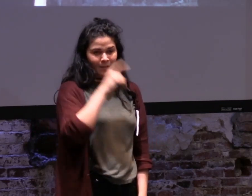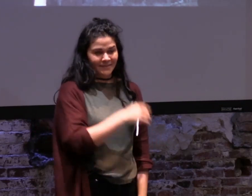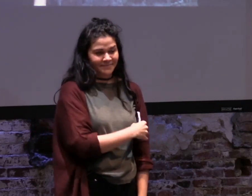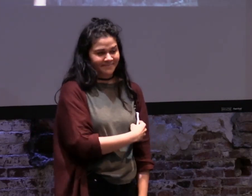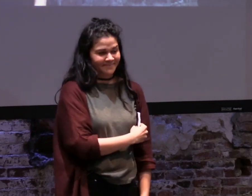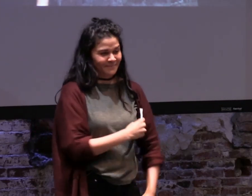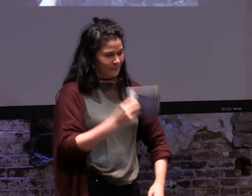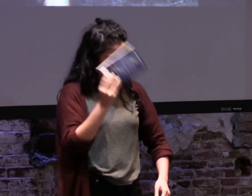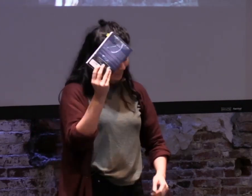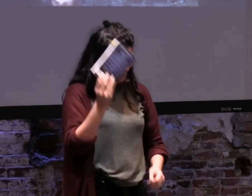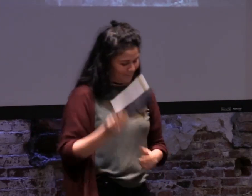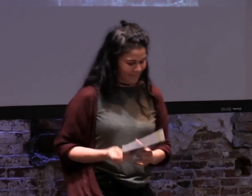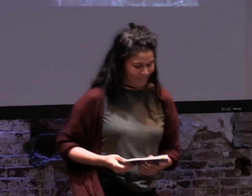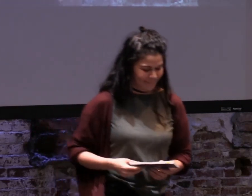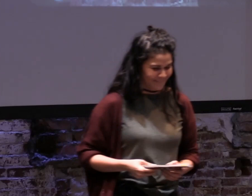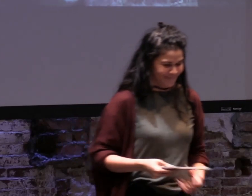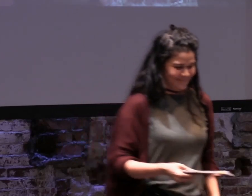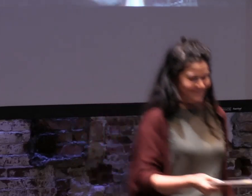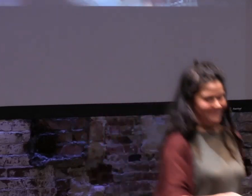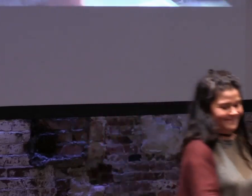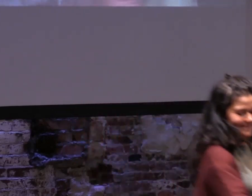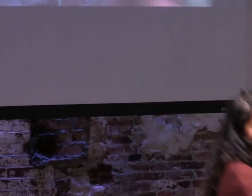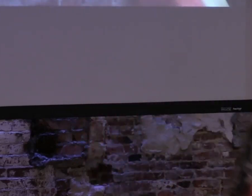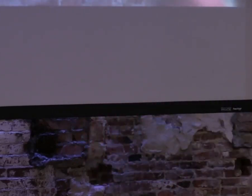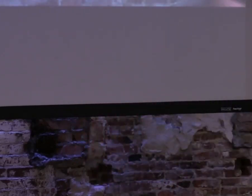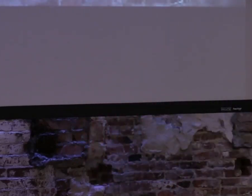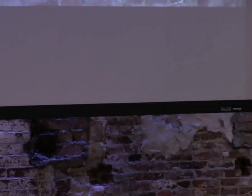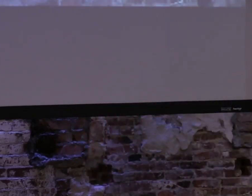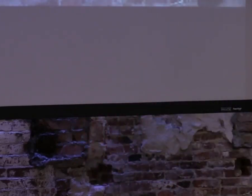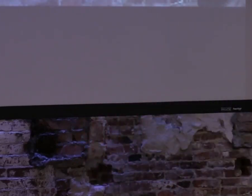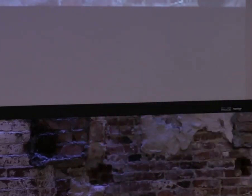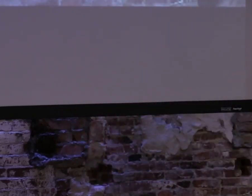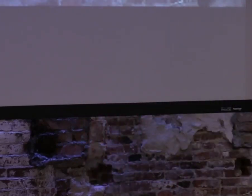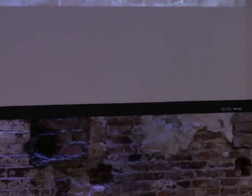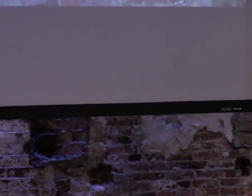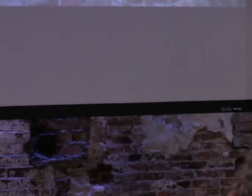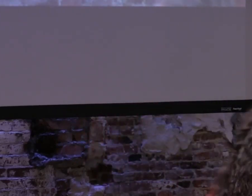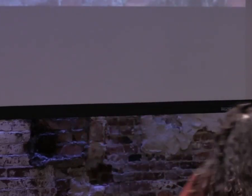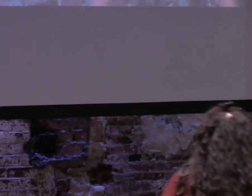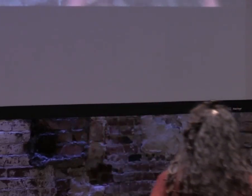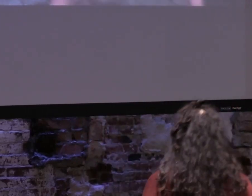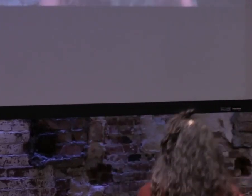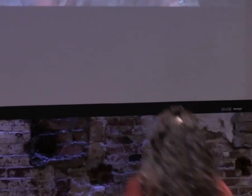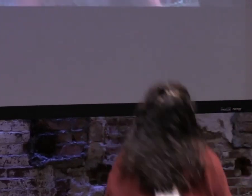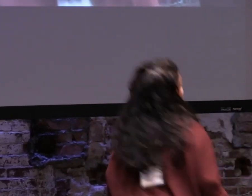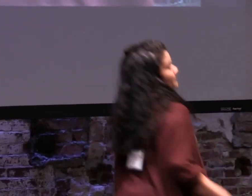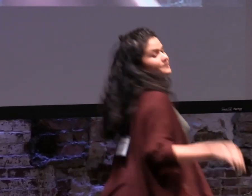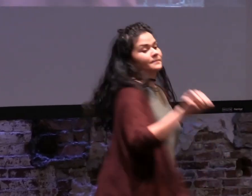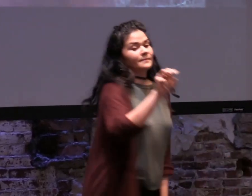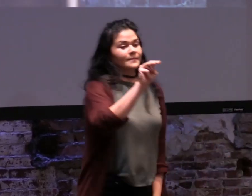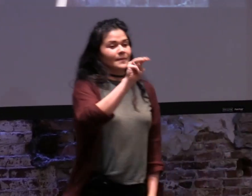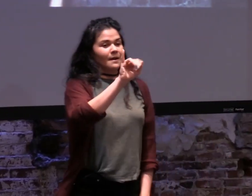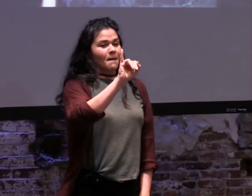My first deaf mentor, Michael Lamatola, is